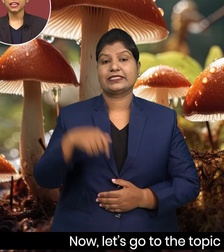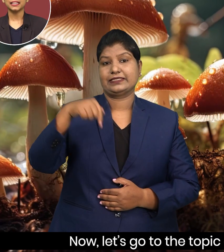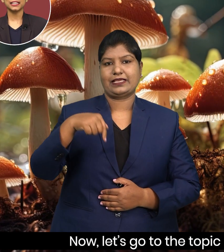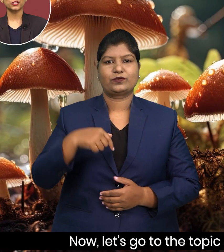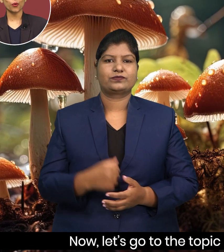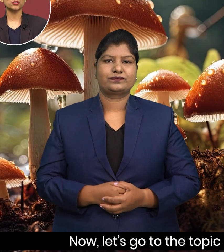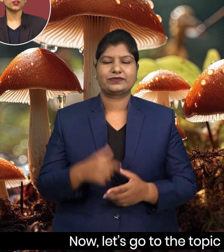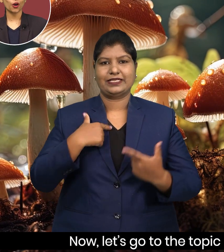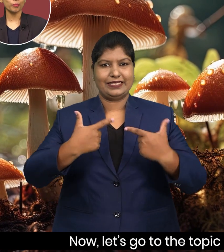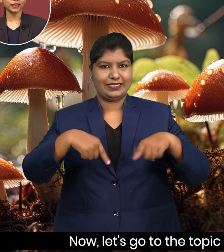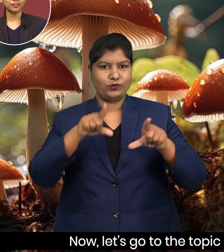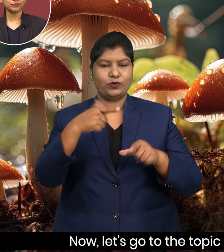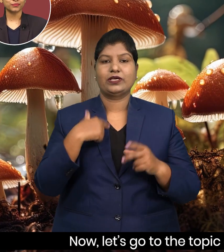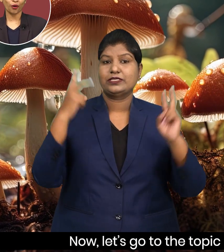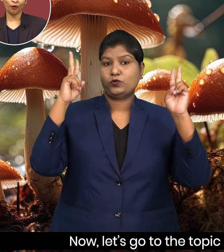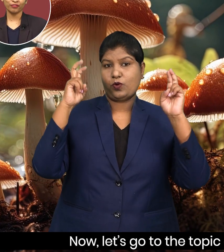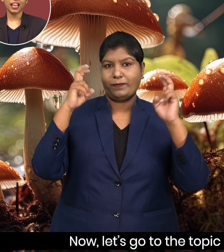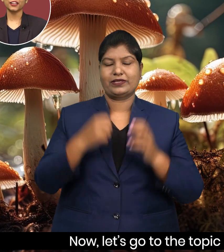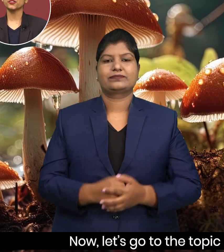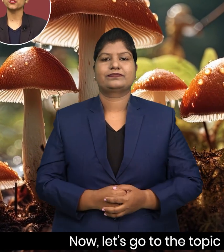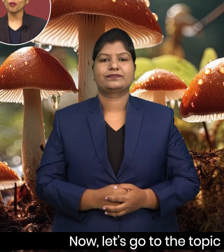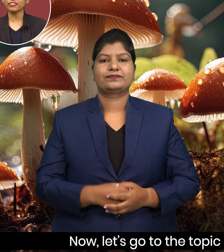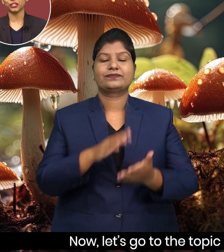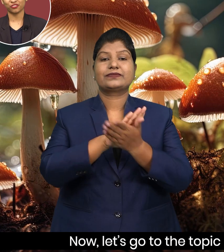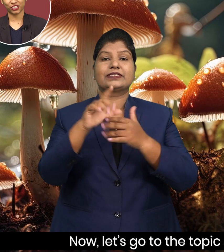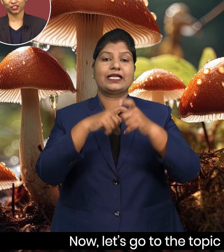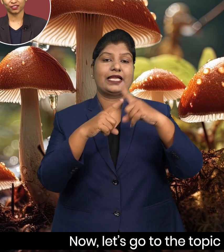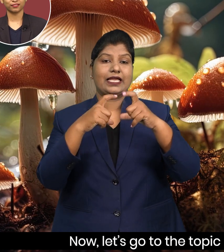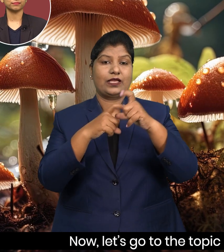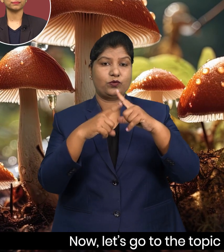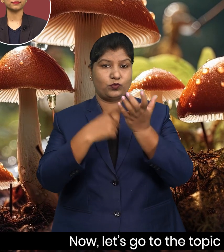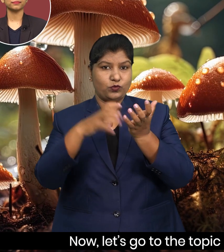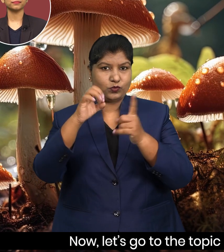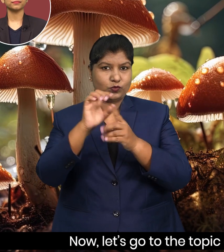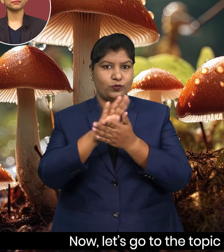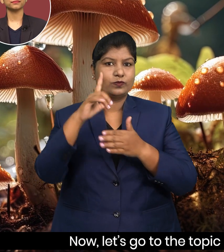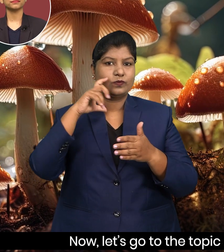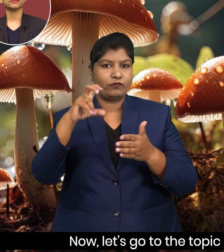Now, let's go to the topic of heterotrophic nutrition.